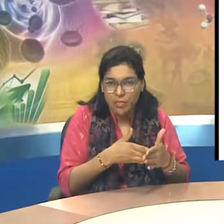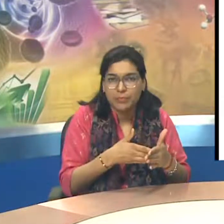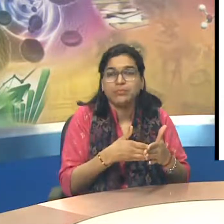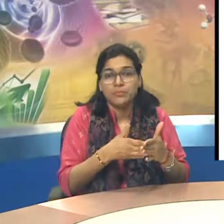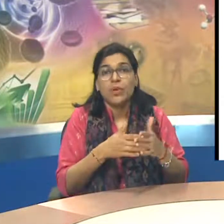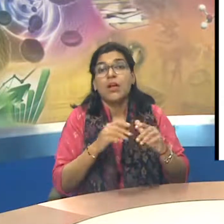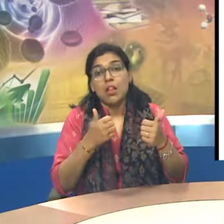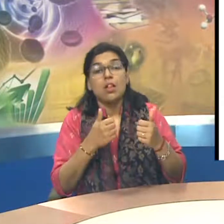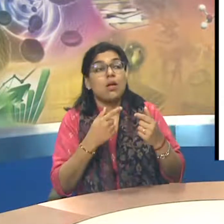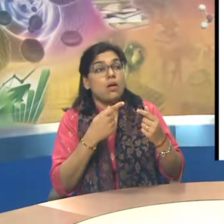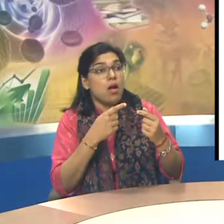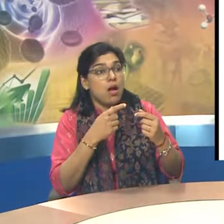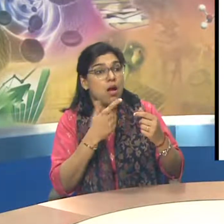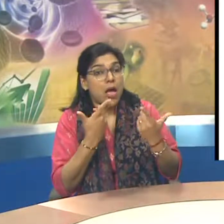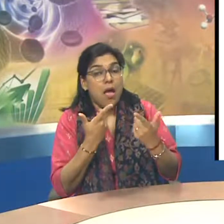barrier of